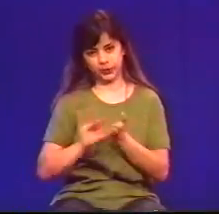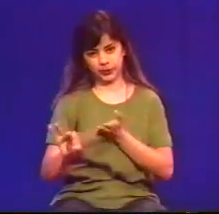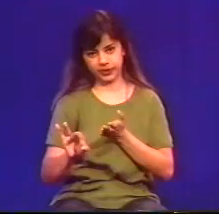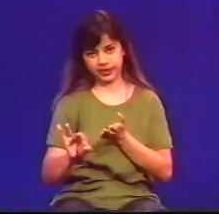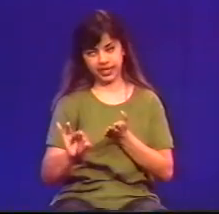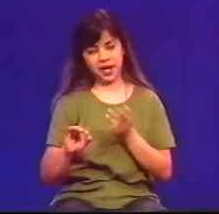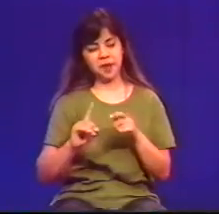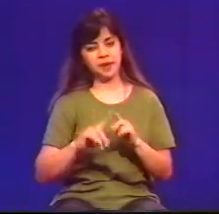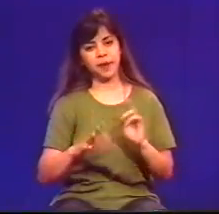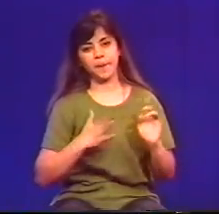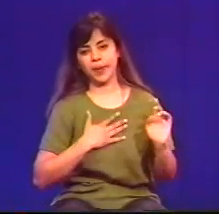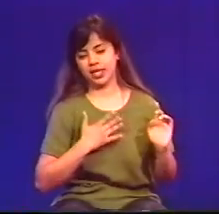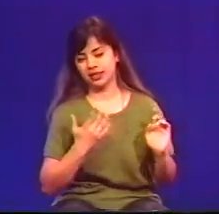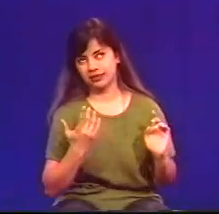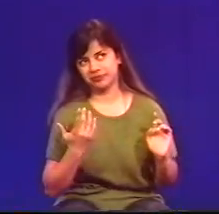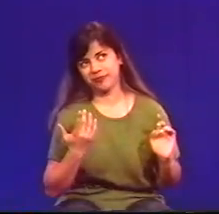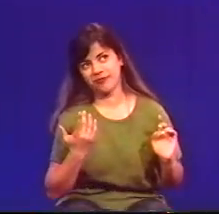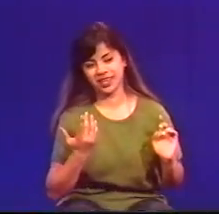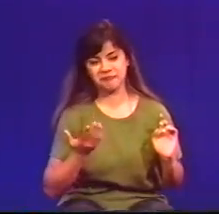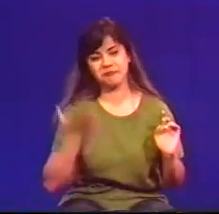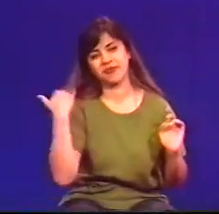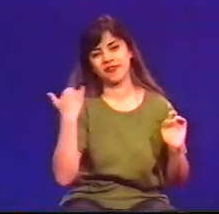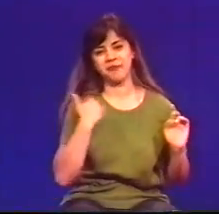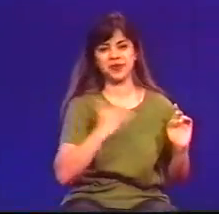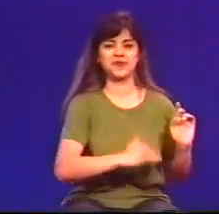So you can see the differences in the way we count.